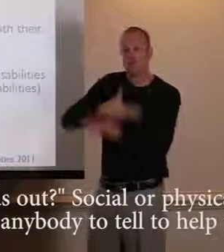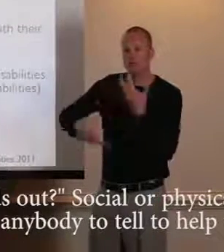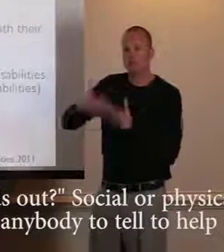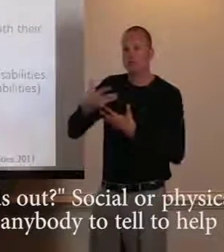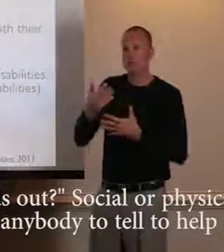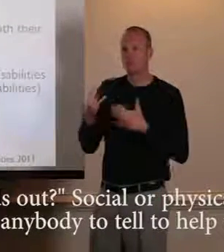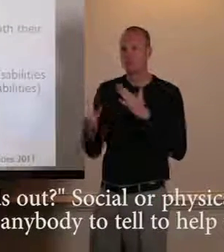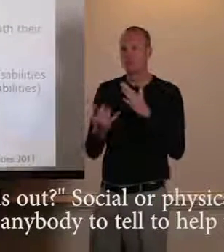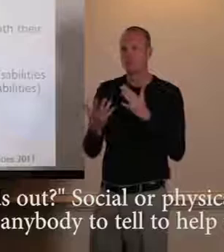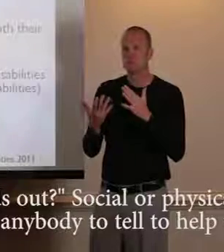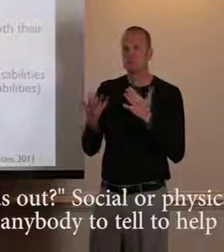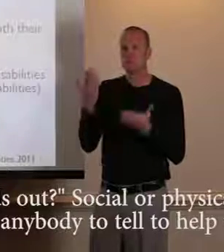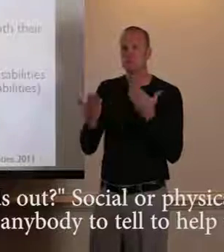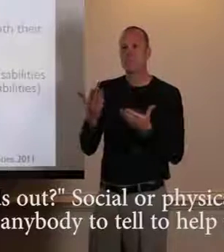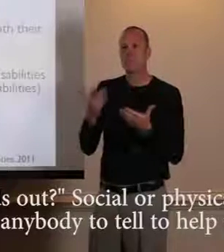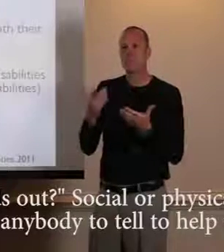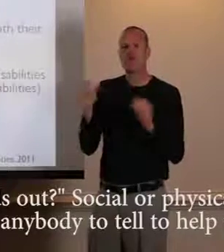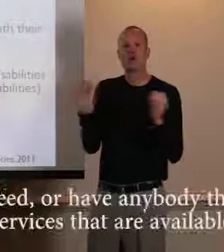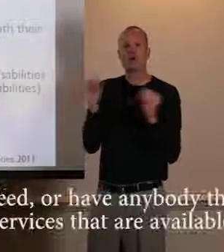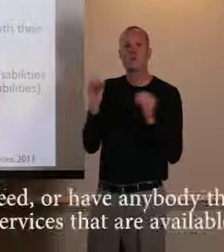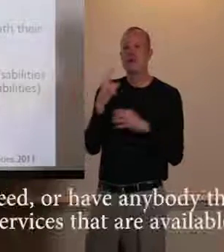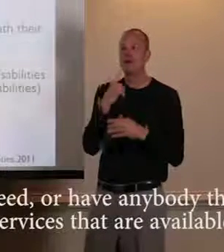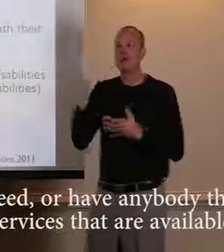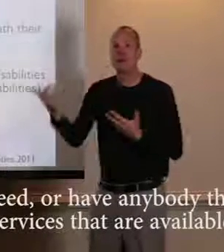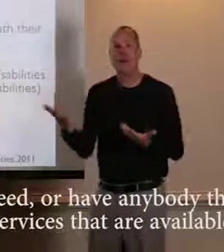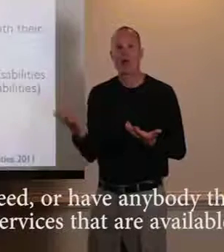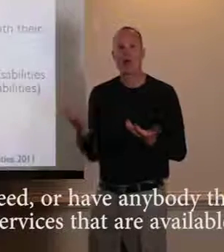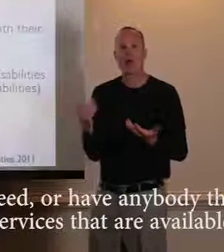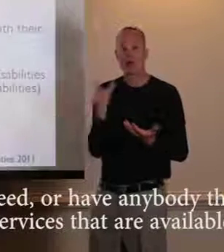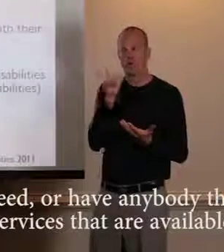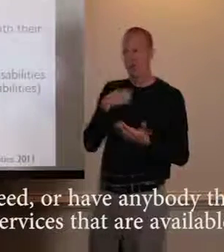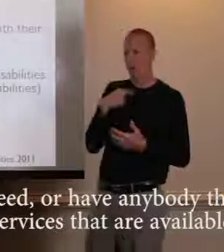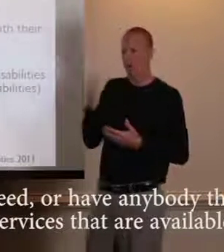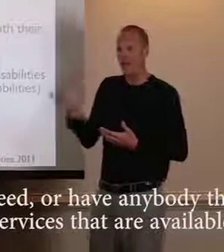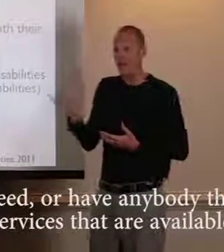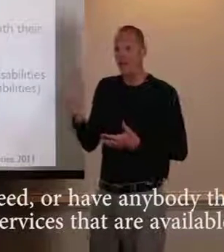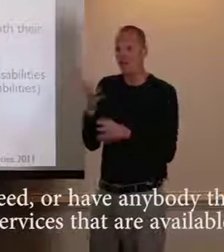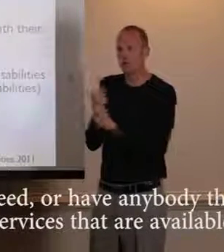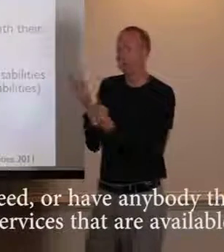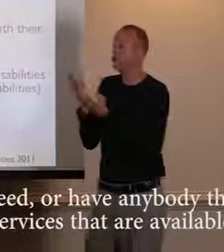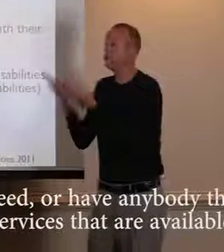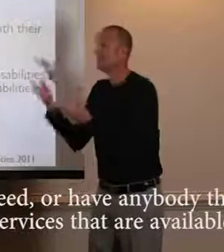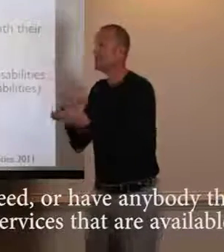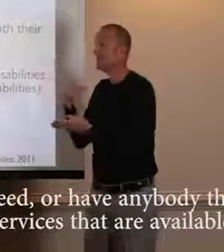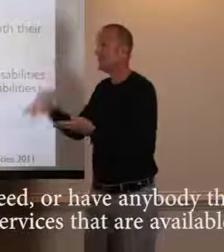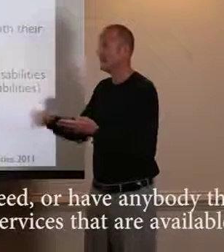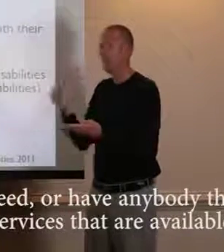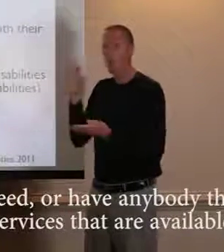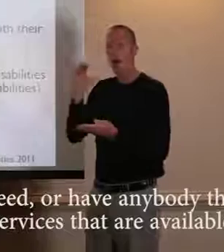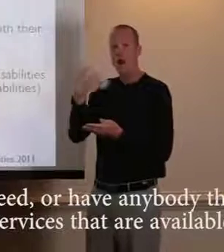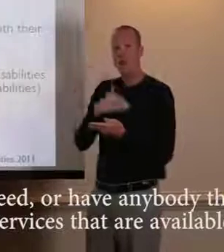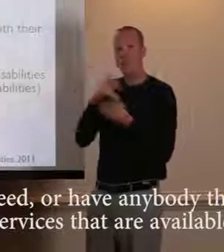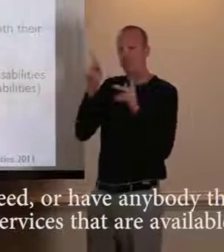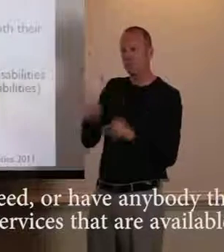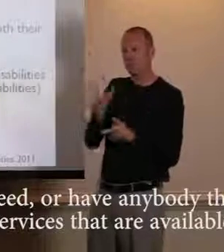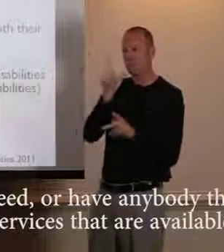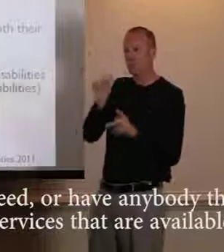to tell to help them get to the services that they need, or have anybody that's going to tell them about the services that are